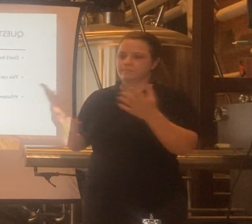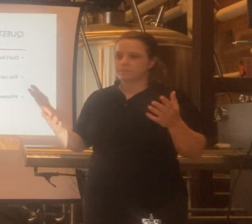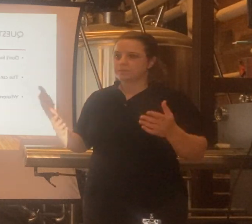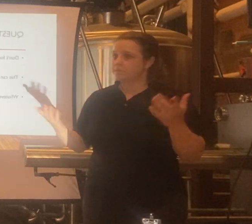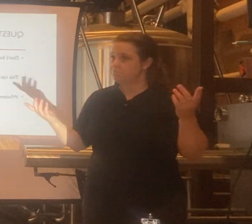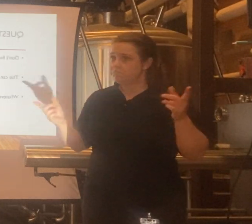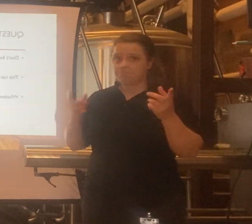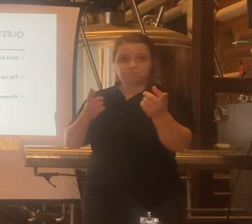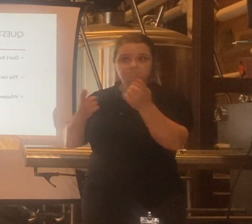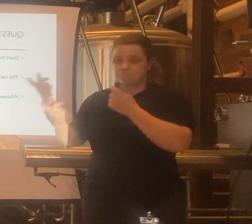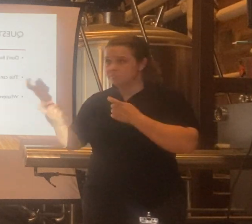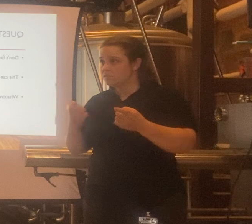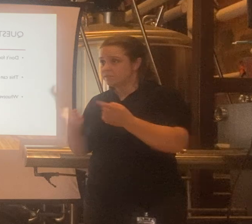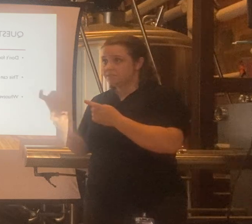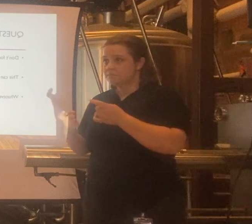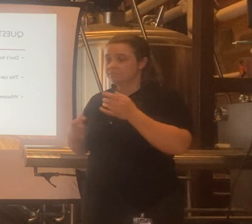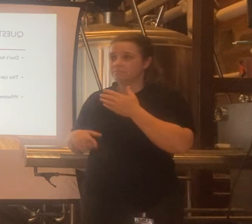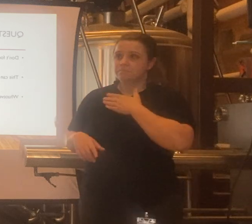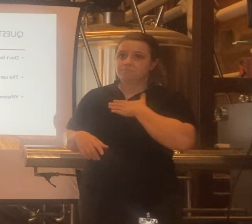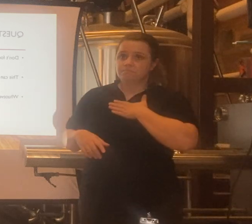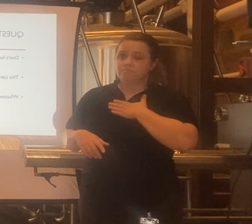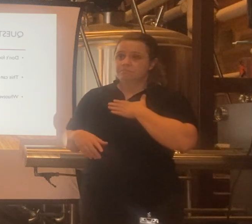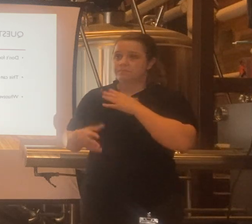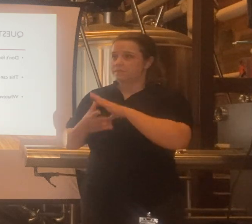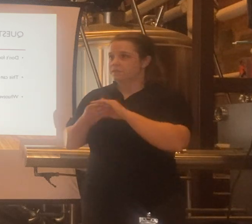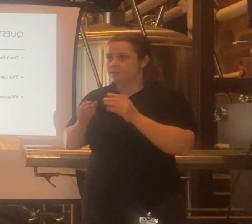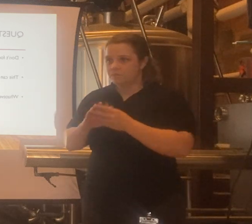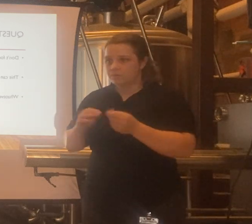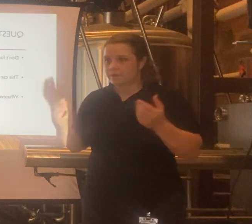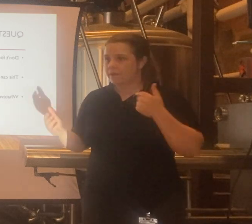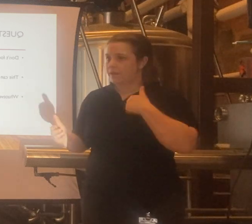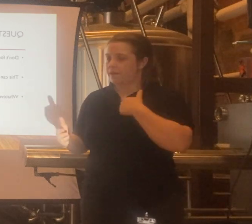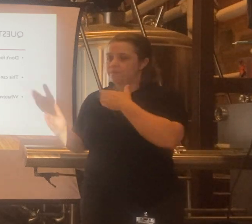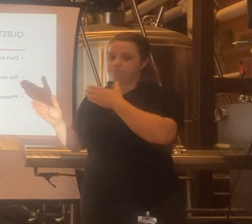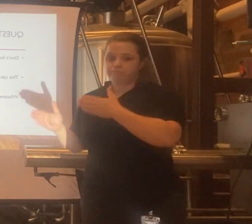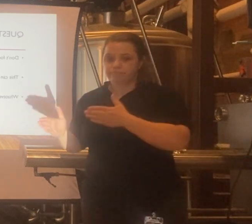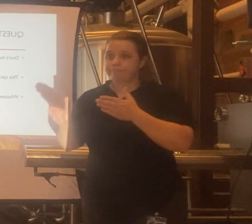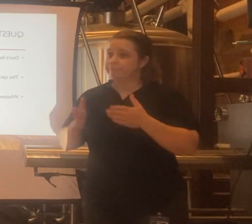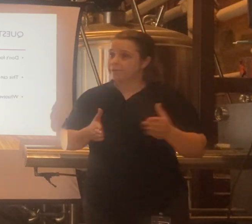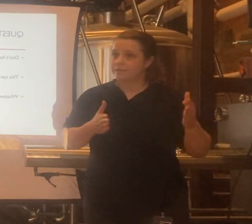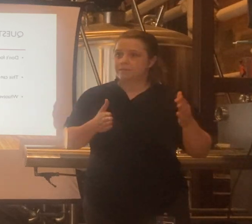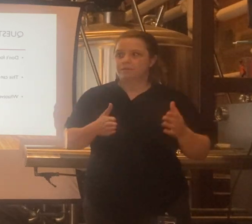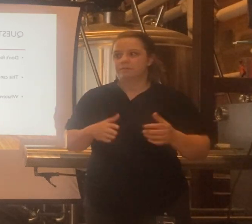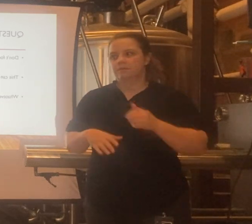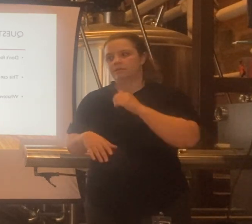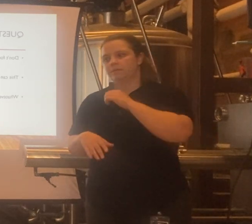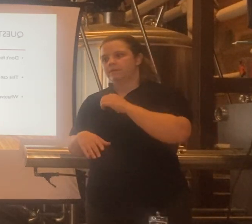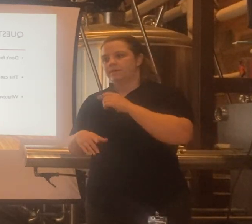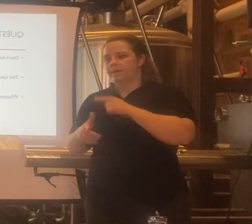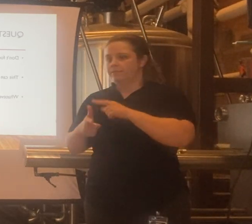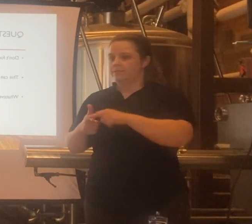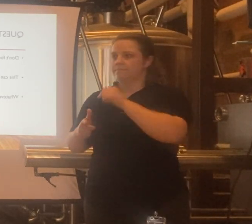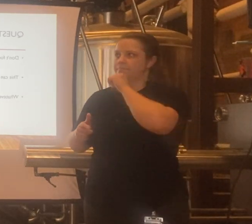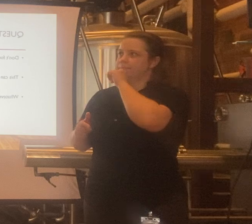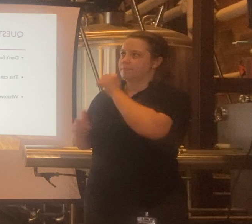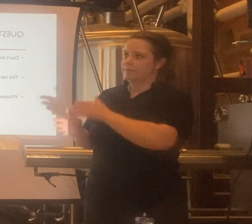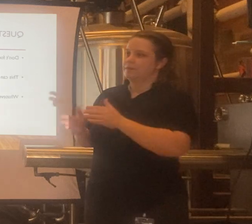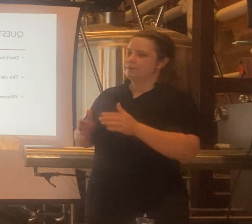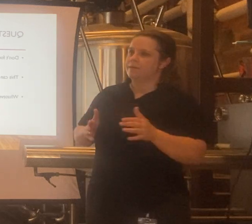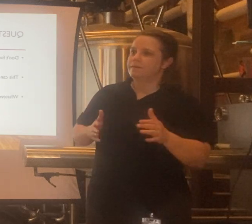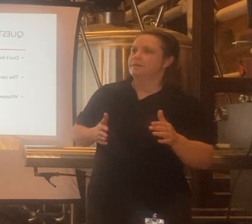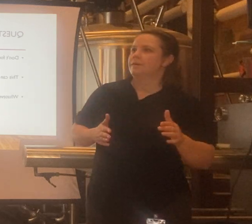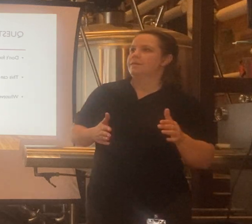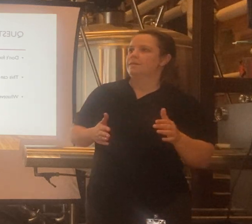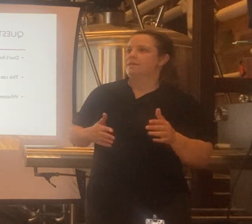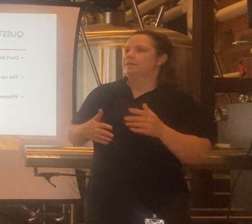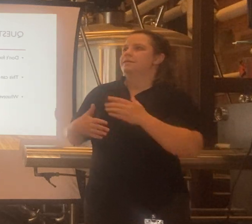my story, and that's how I kind of prepared, then wasn't prepared, and then basically recovered from the tornado. I'll gladly talk